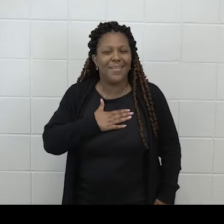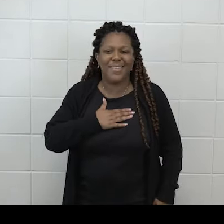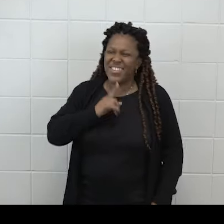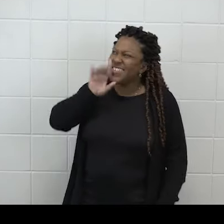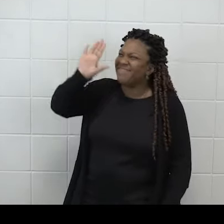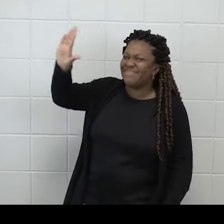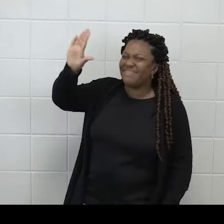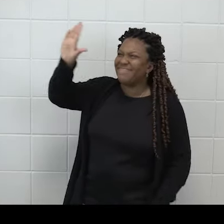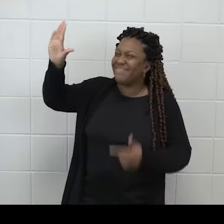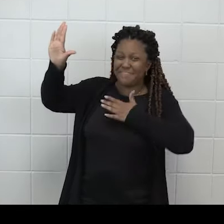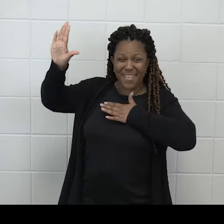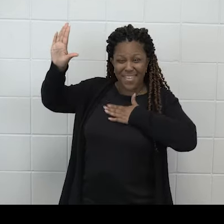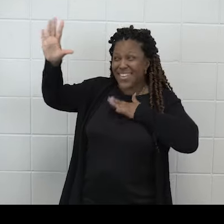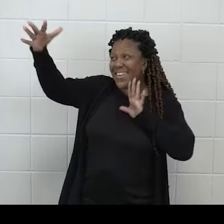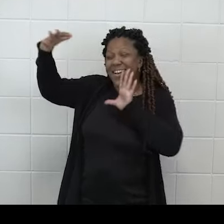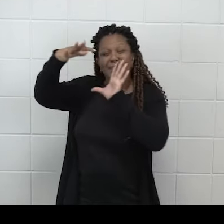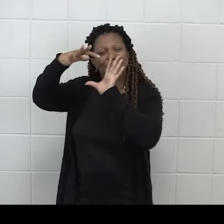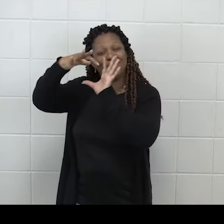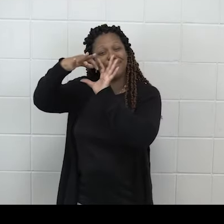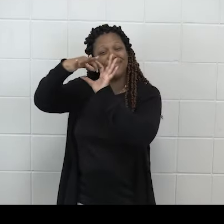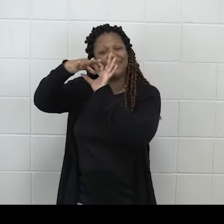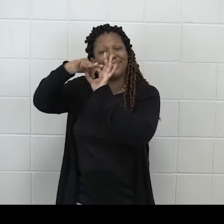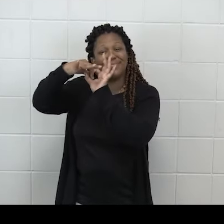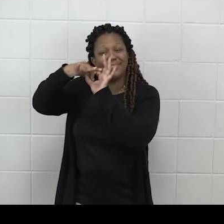you I belong. I